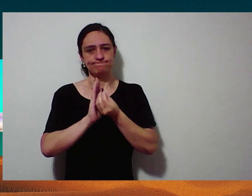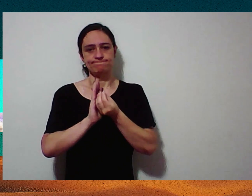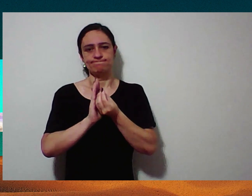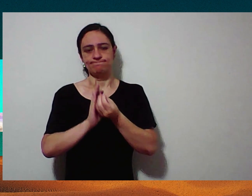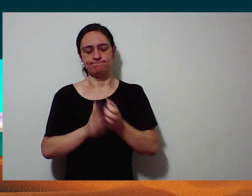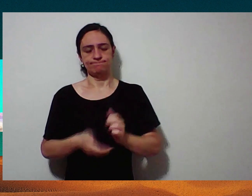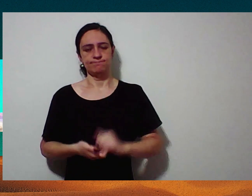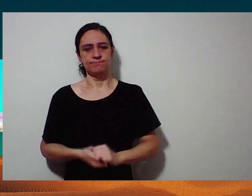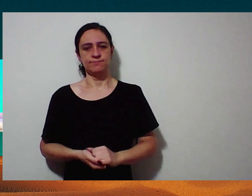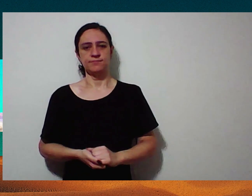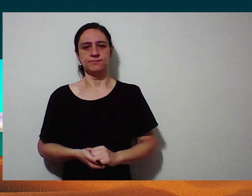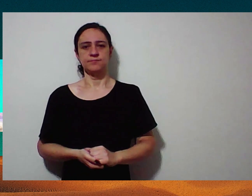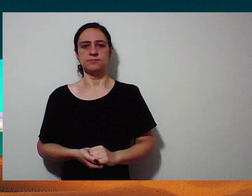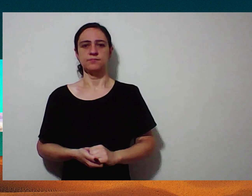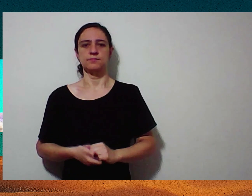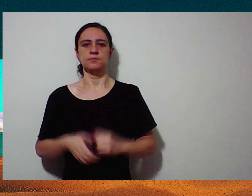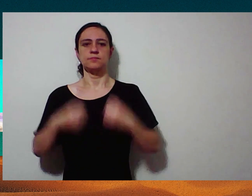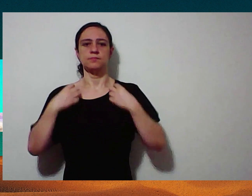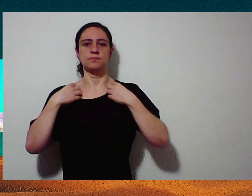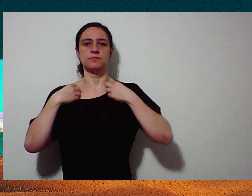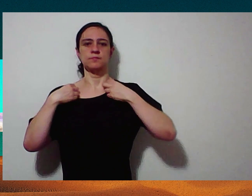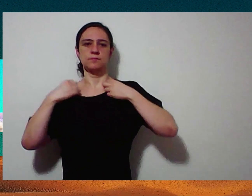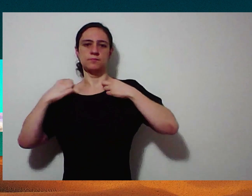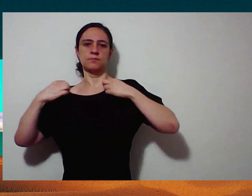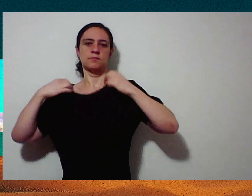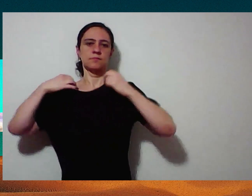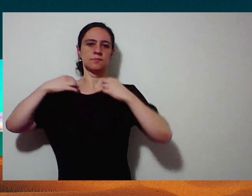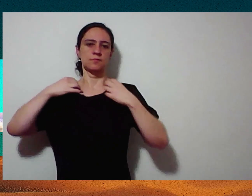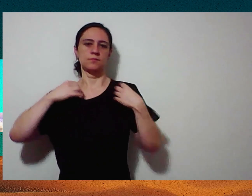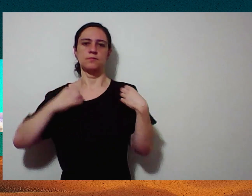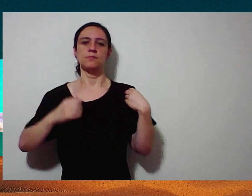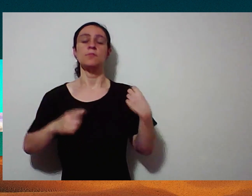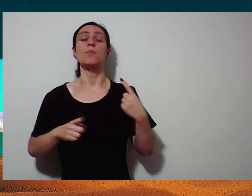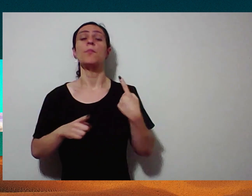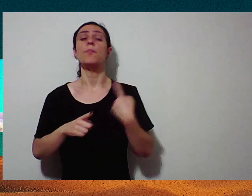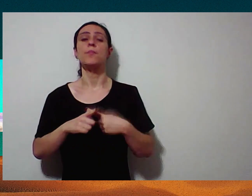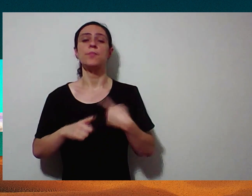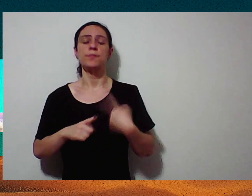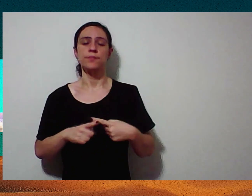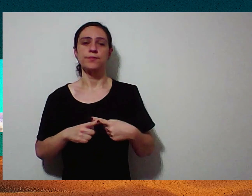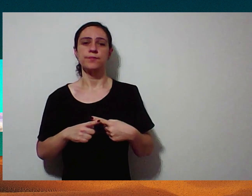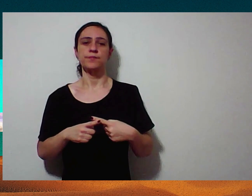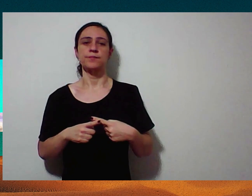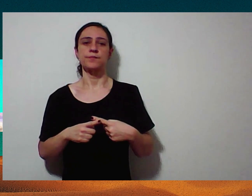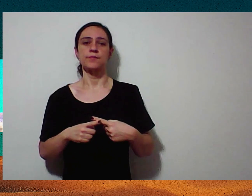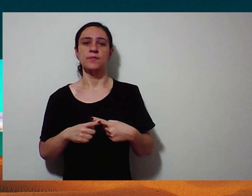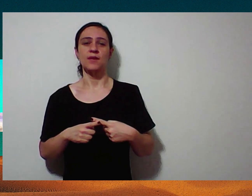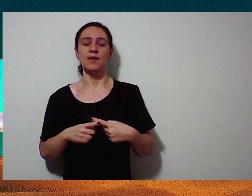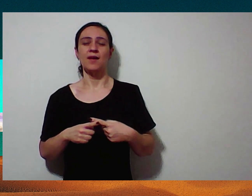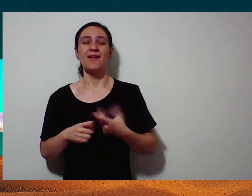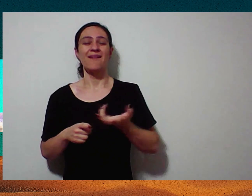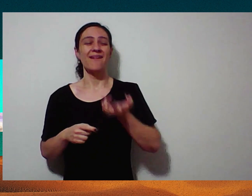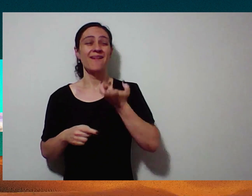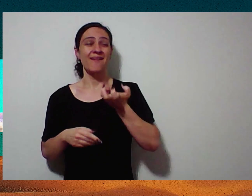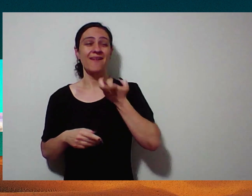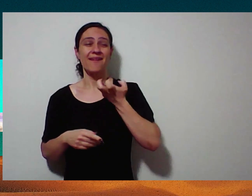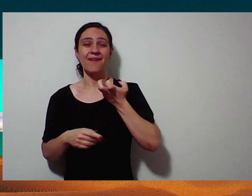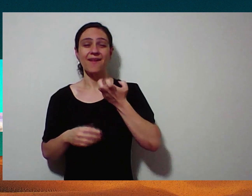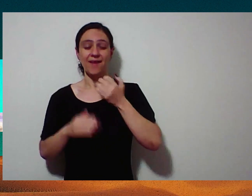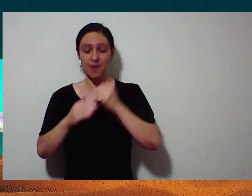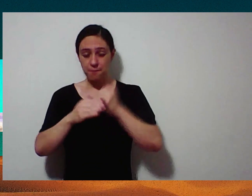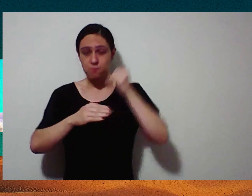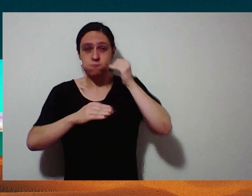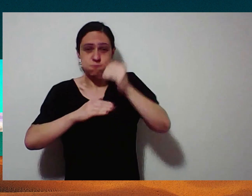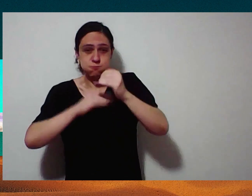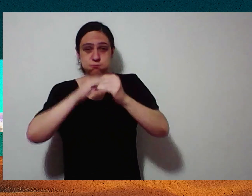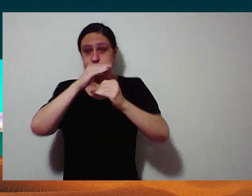is happening also today. Tudo isso é porque ele tem uma ambição e deseja galgar posições